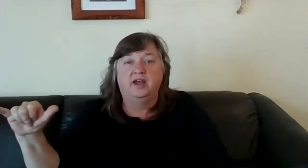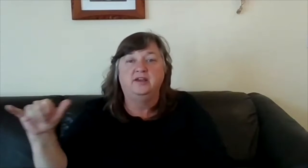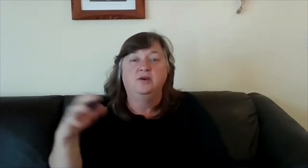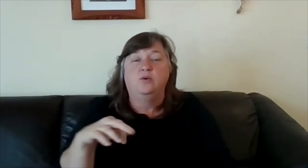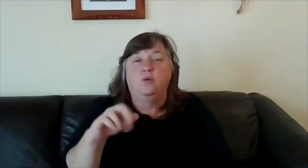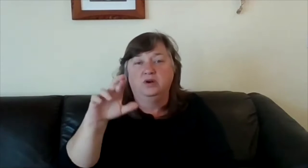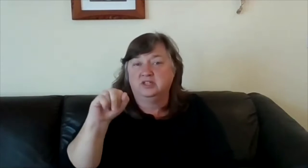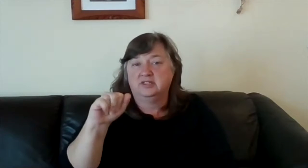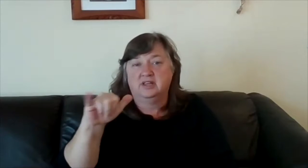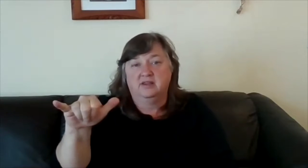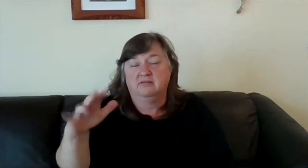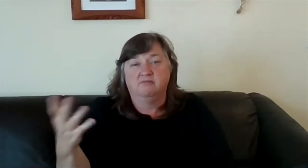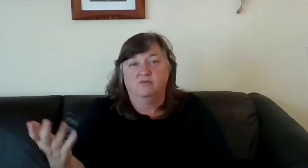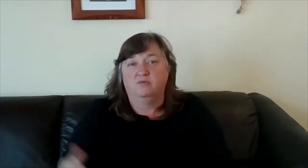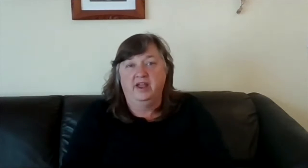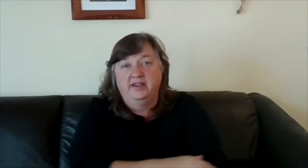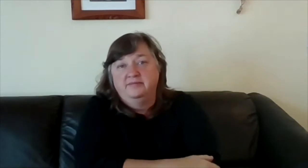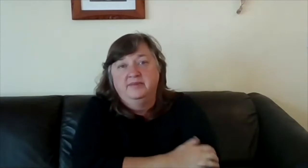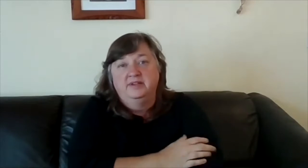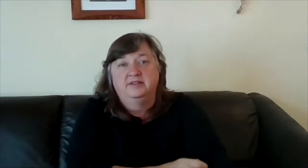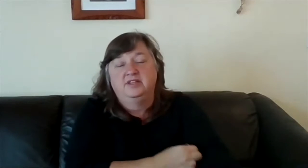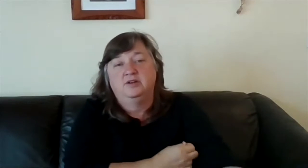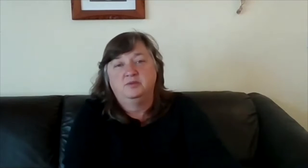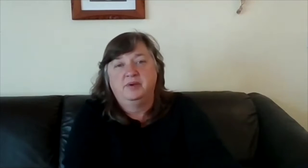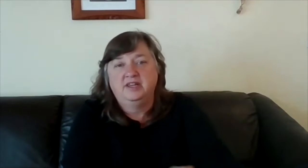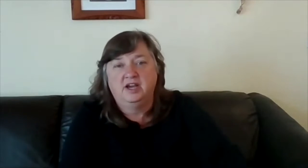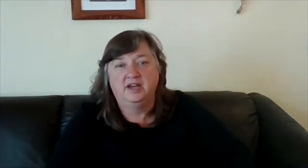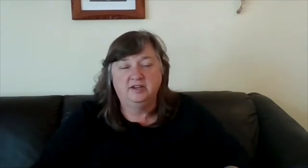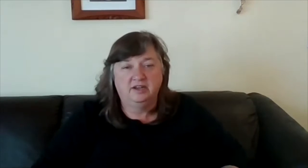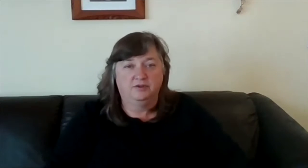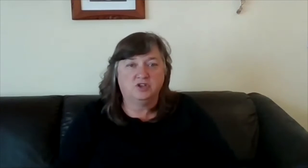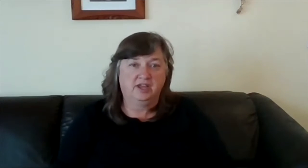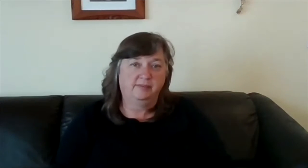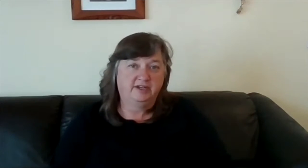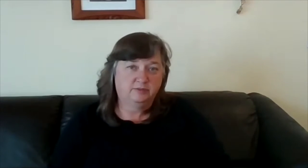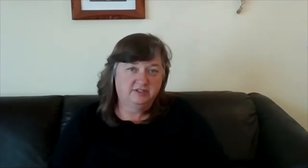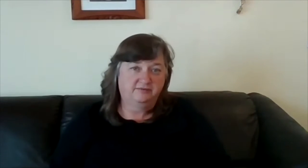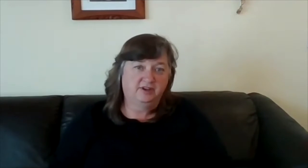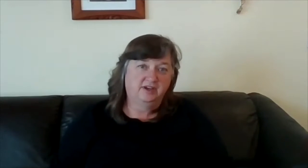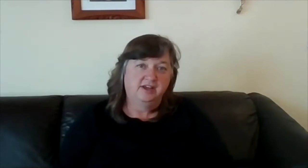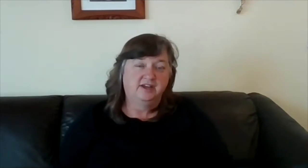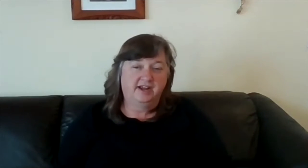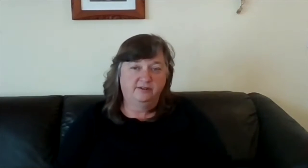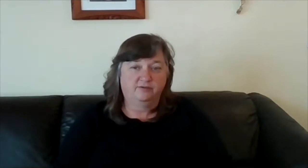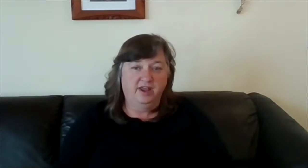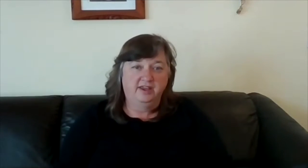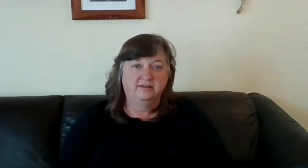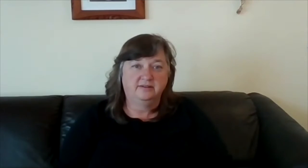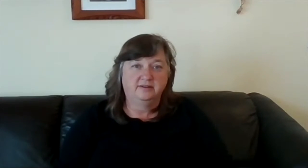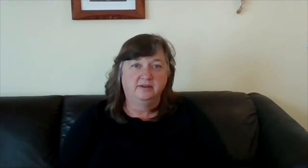S-T-I-N-G-R-A-Y, or just ray, you know, depending on if you're talking about a specific kind of ray.